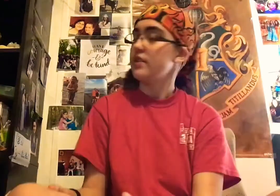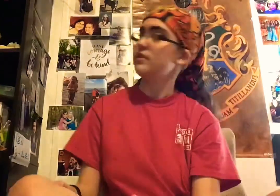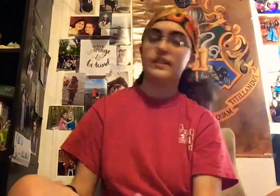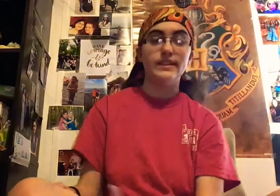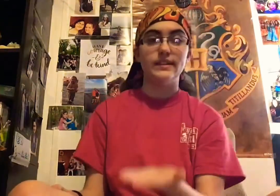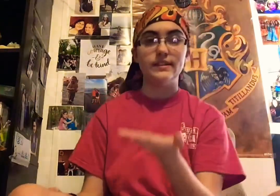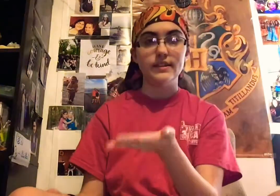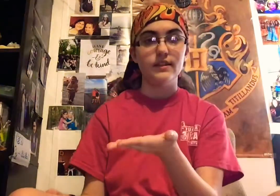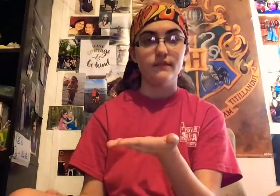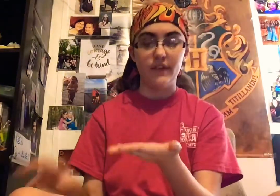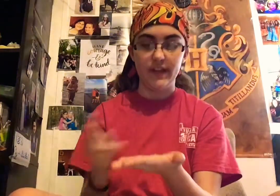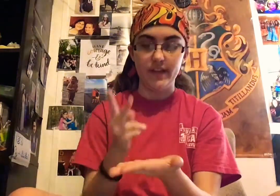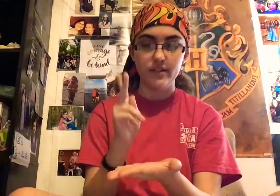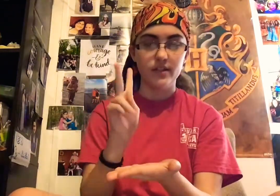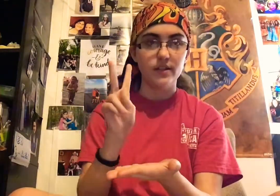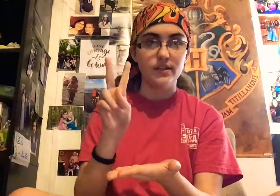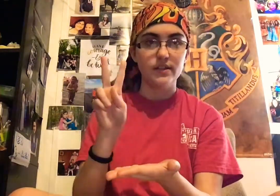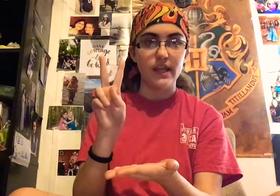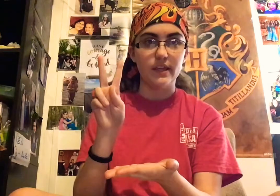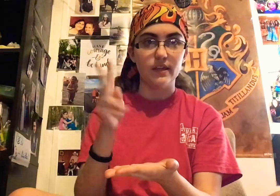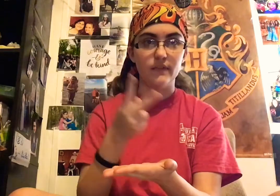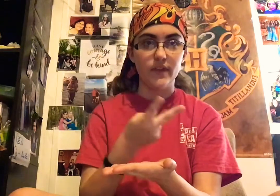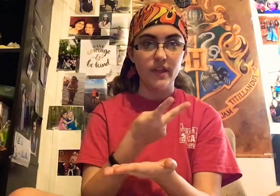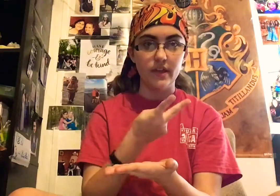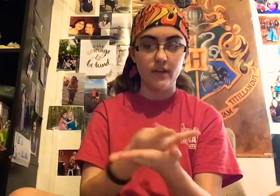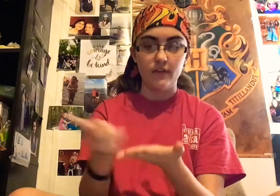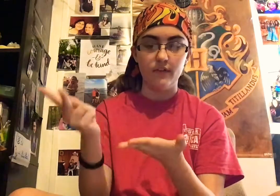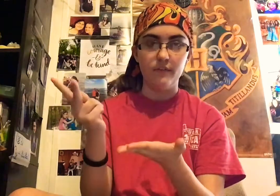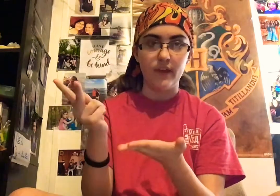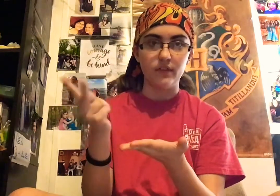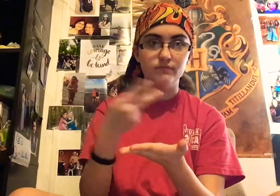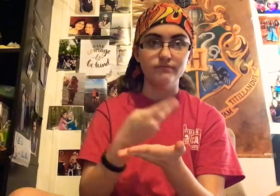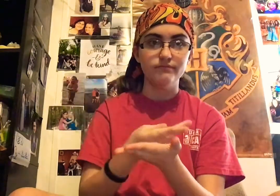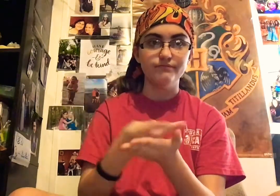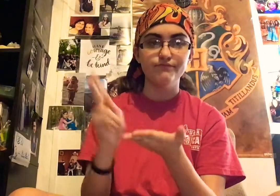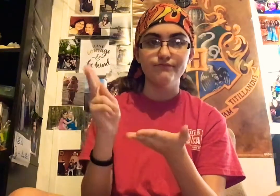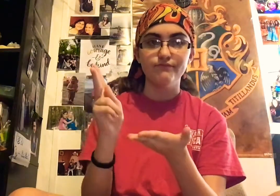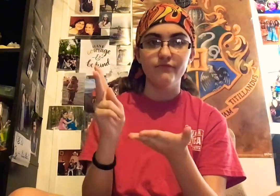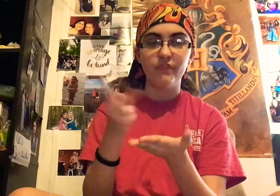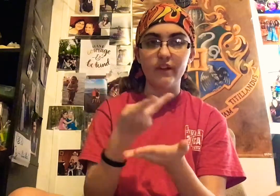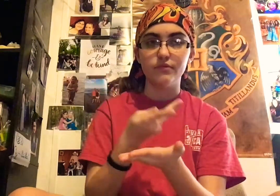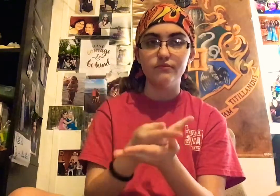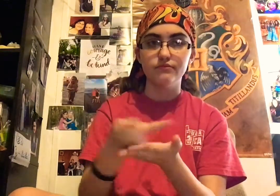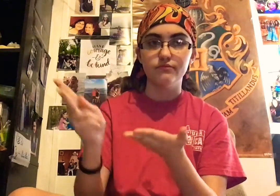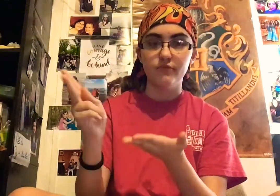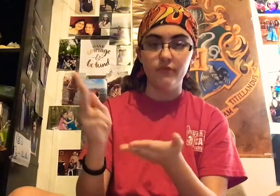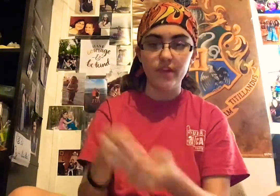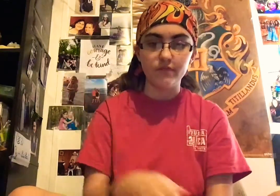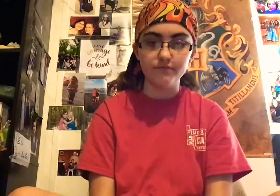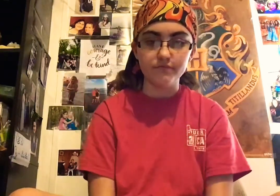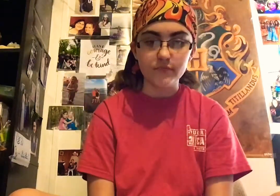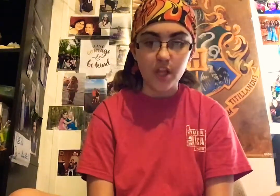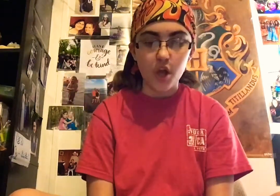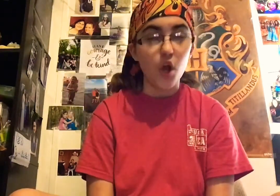Fail is flat hand. Take a V. Fail. Fail. Fail.